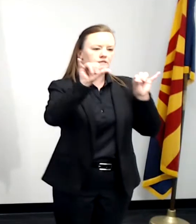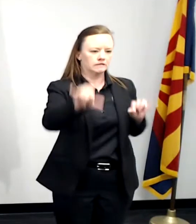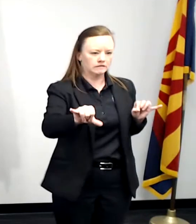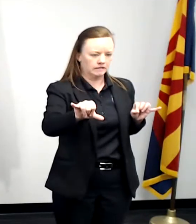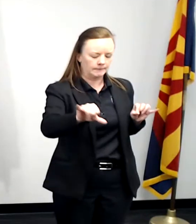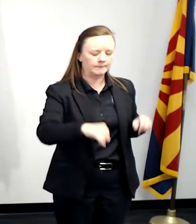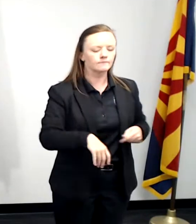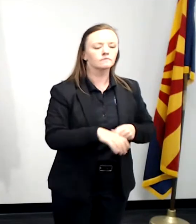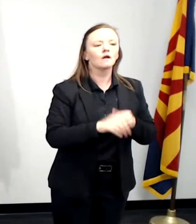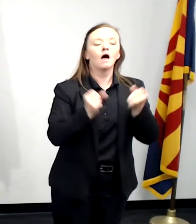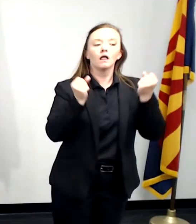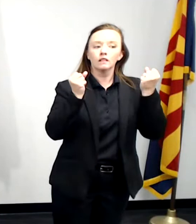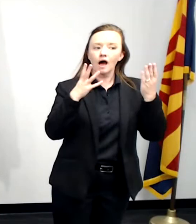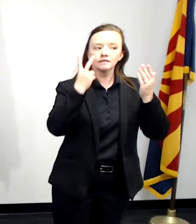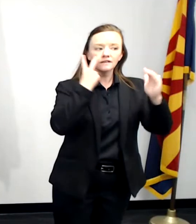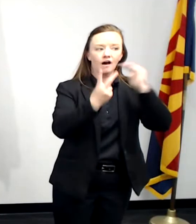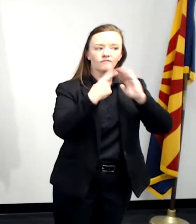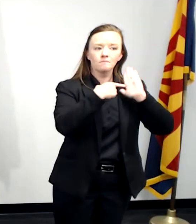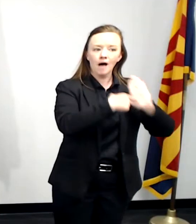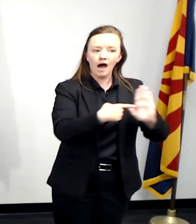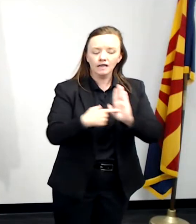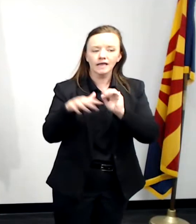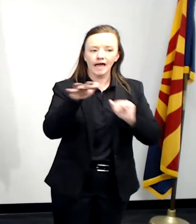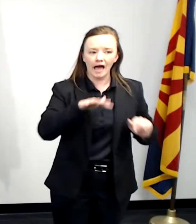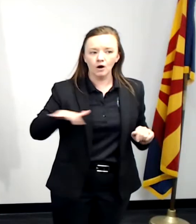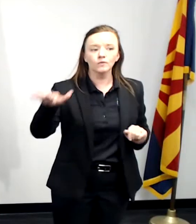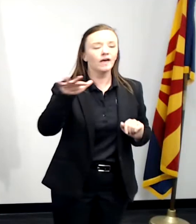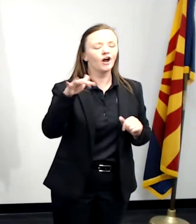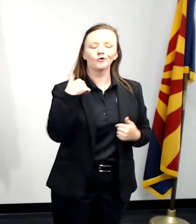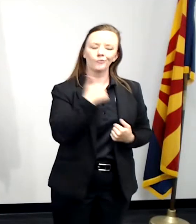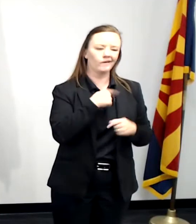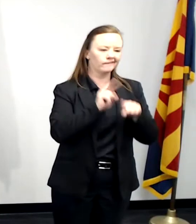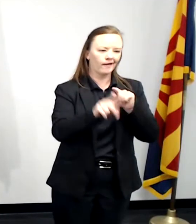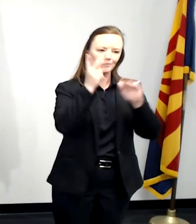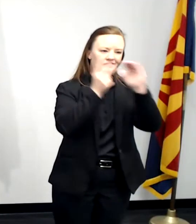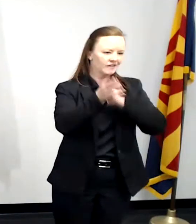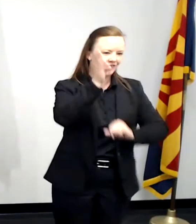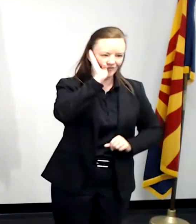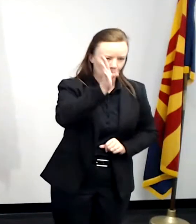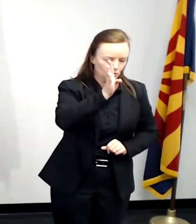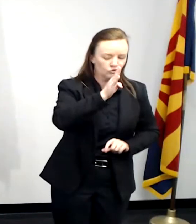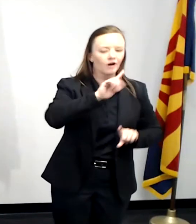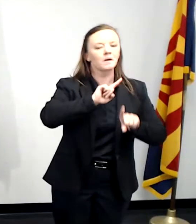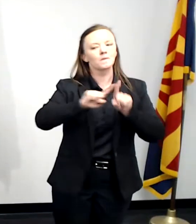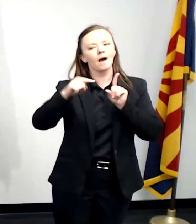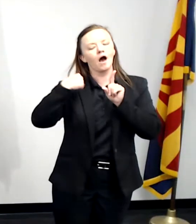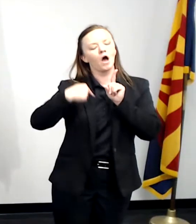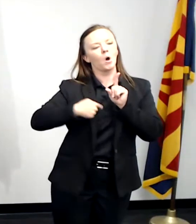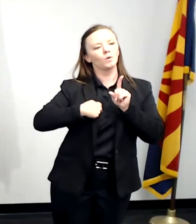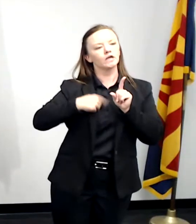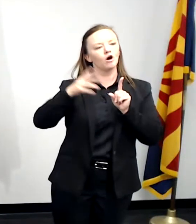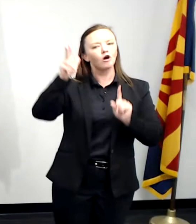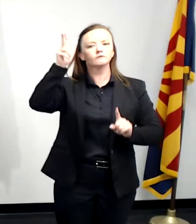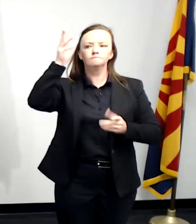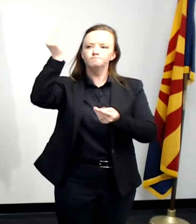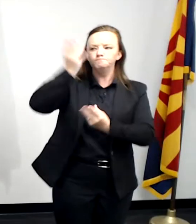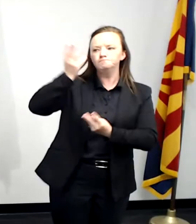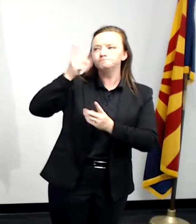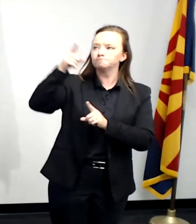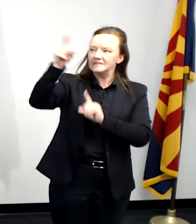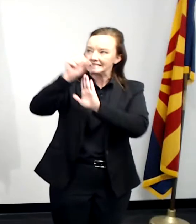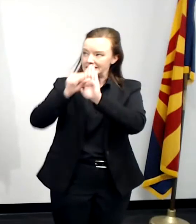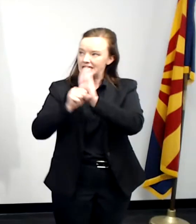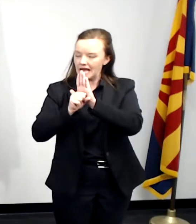of modeling out there. No one can predict the future, but we are following the state's lead on when to implement that pulling back of